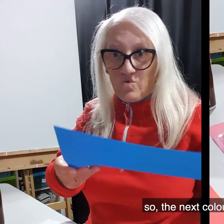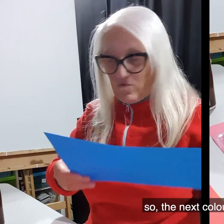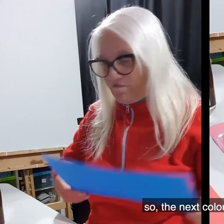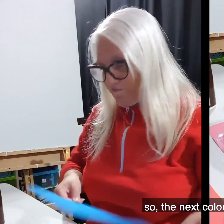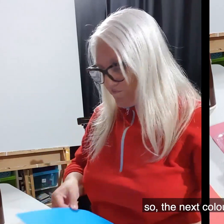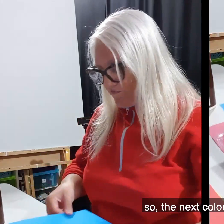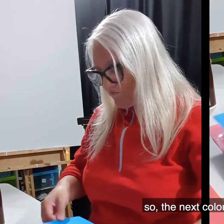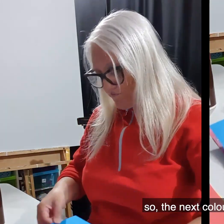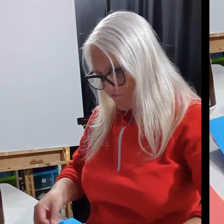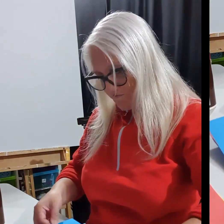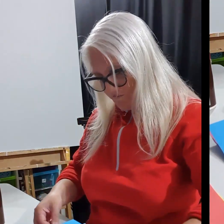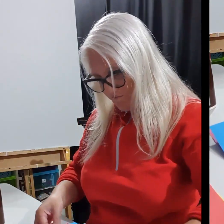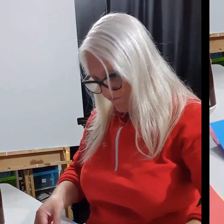is blue.